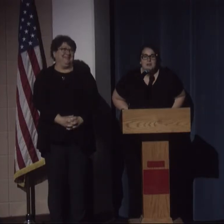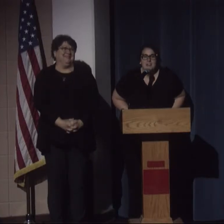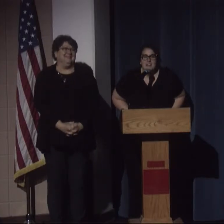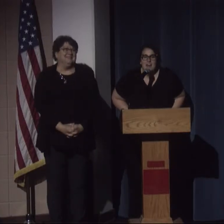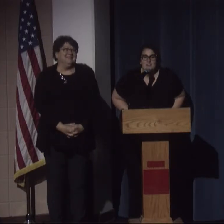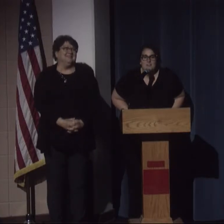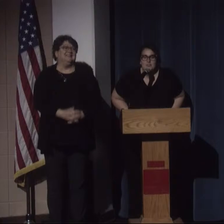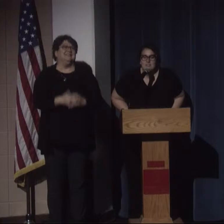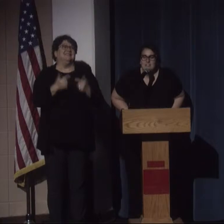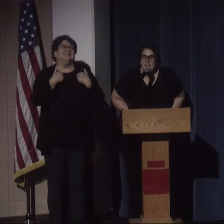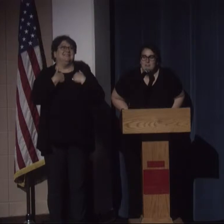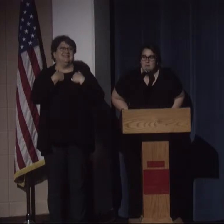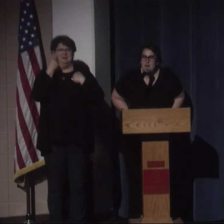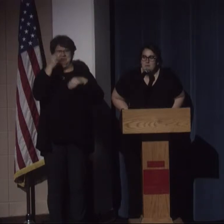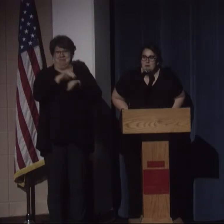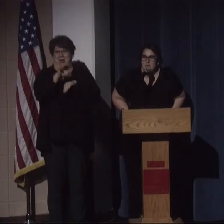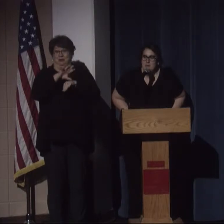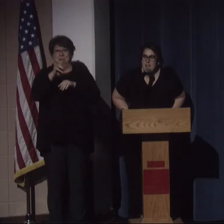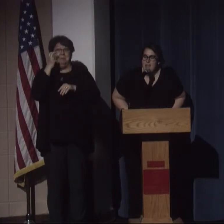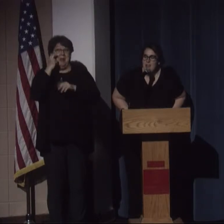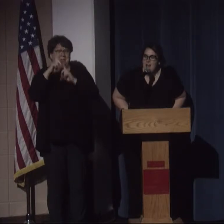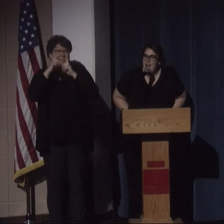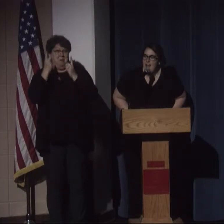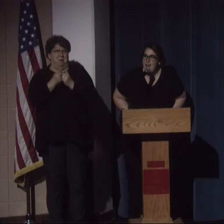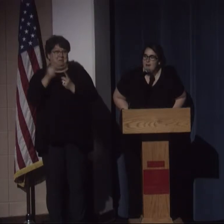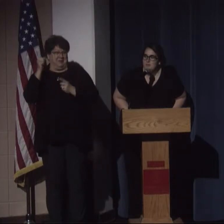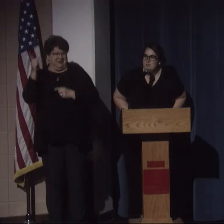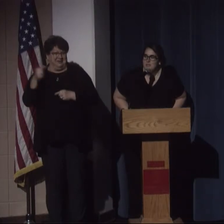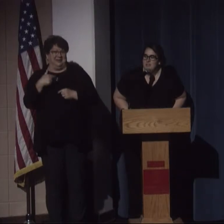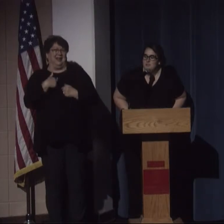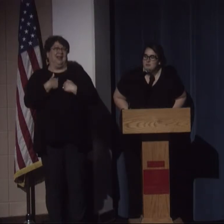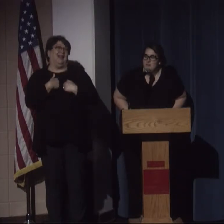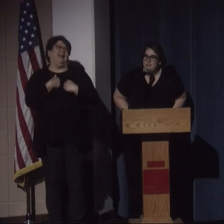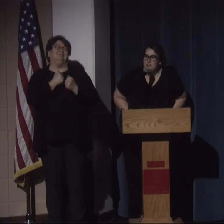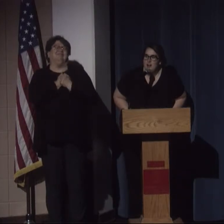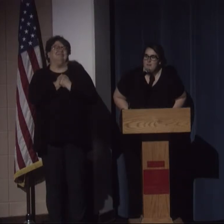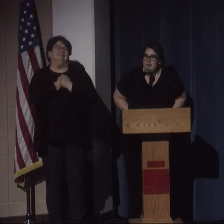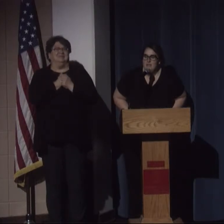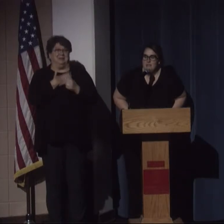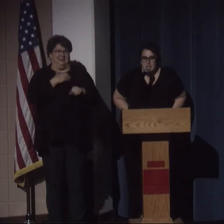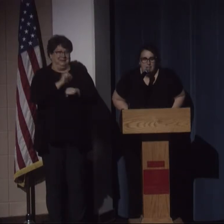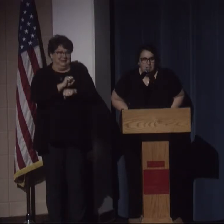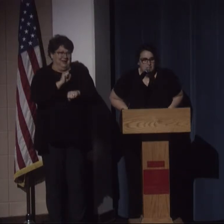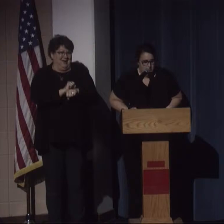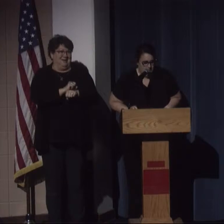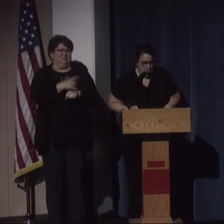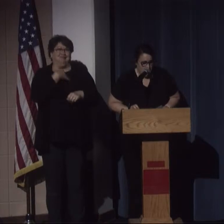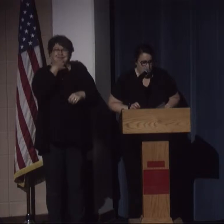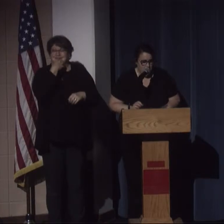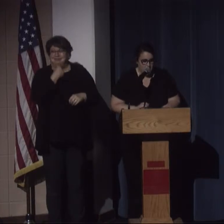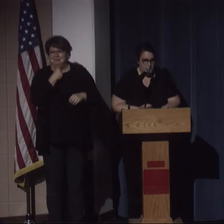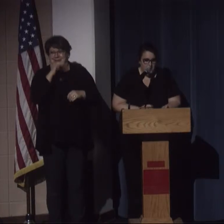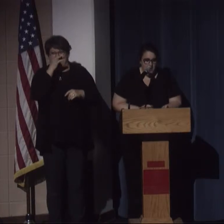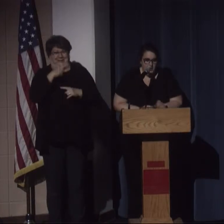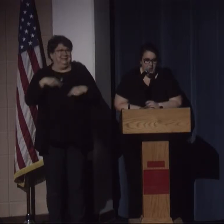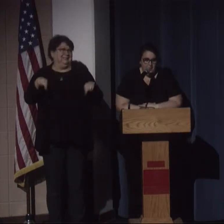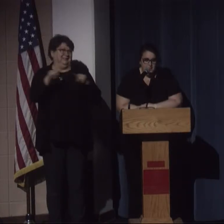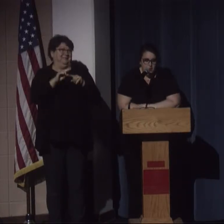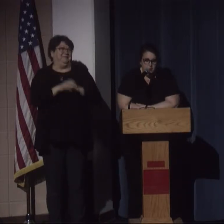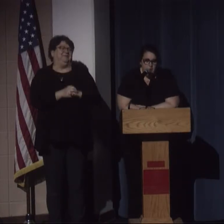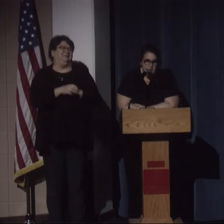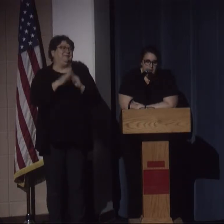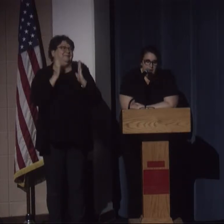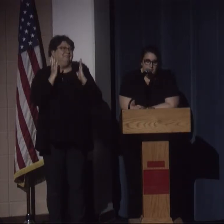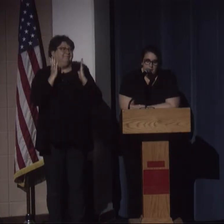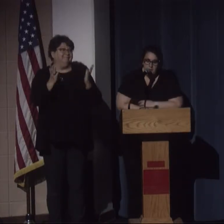I'm one of the counselors in the blind department, and I absolutely adore my job and these kids, just so you know. Okay,